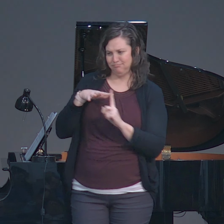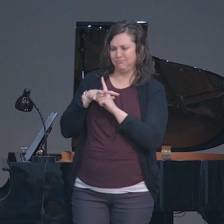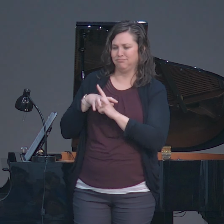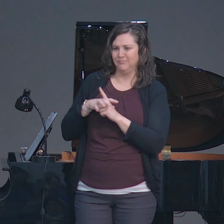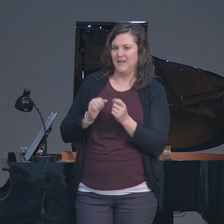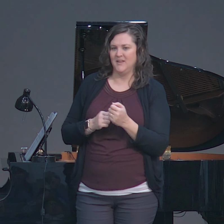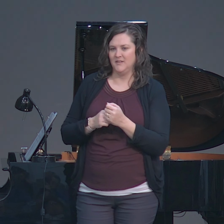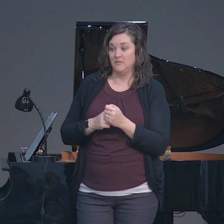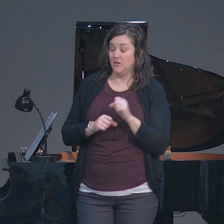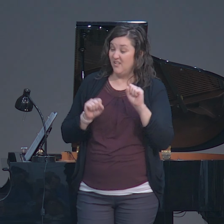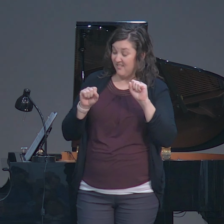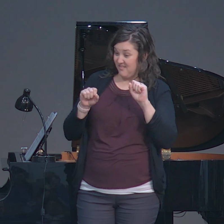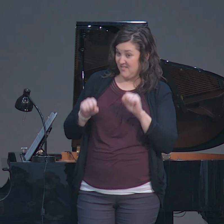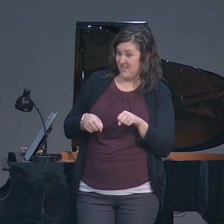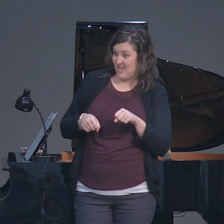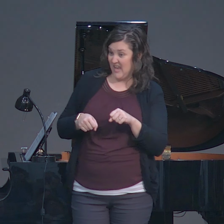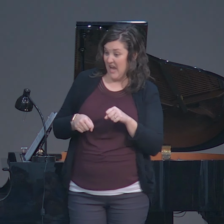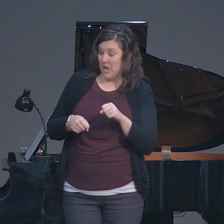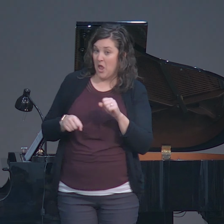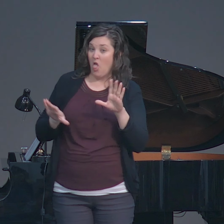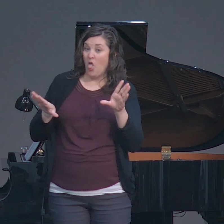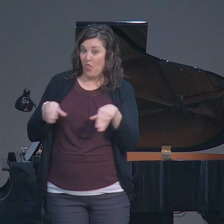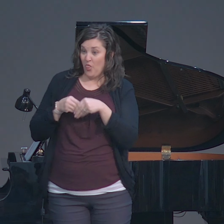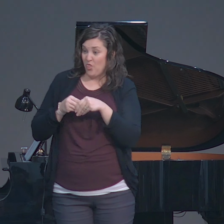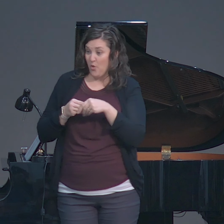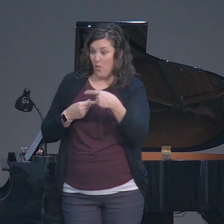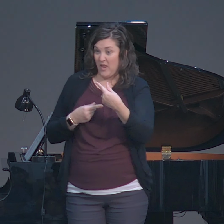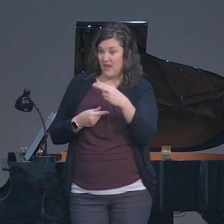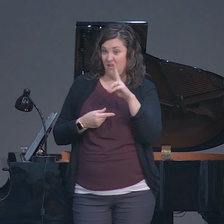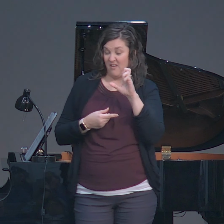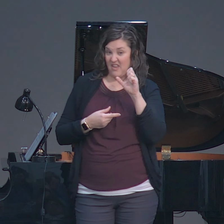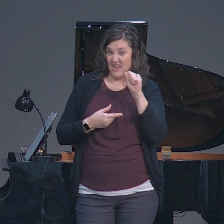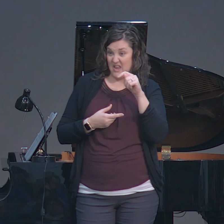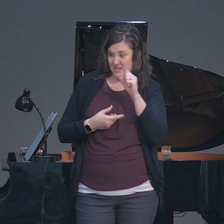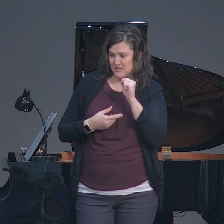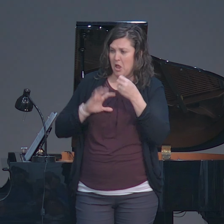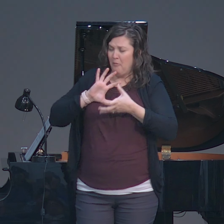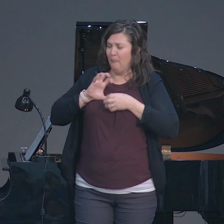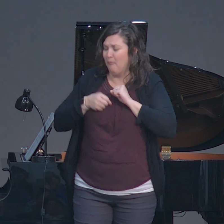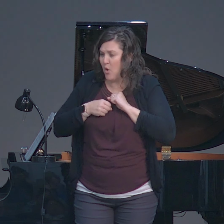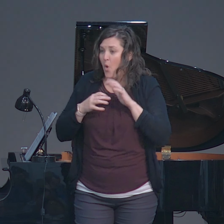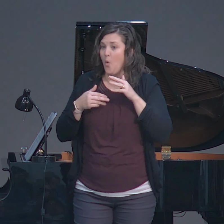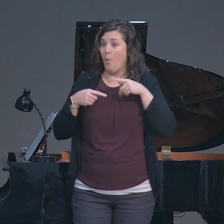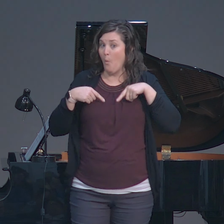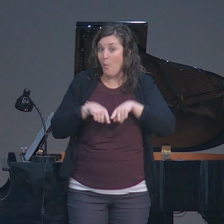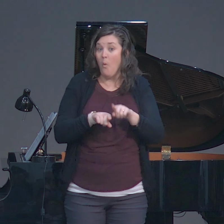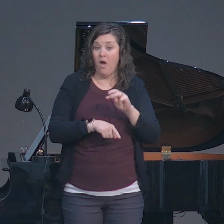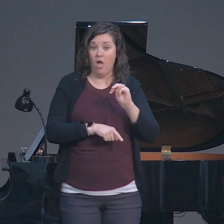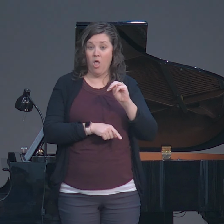Can the wedding guests mourn while the bridegroom is with them?